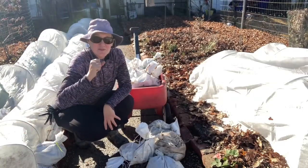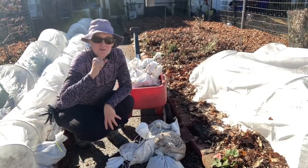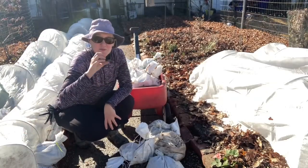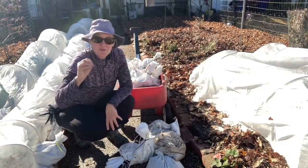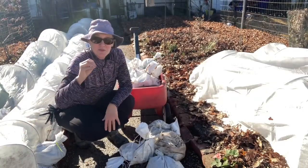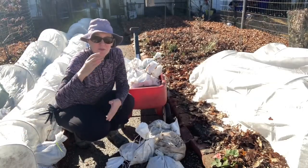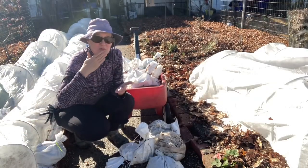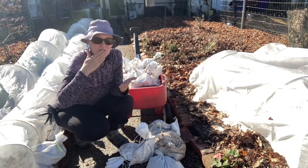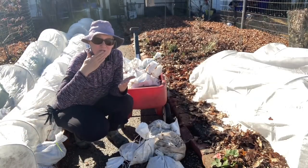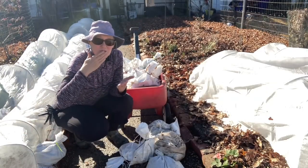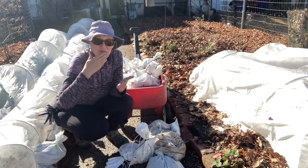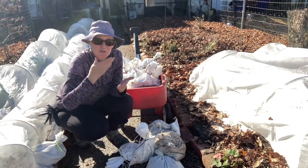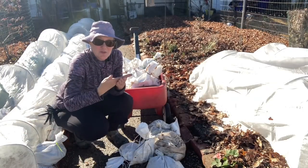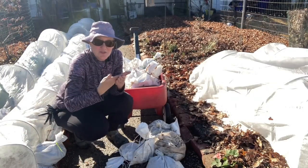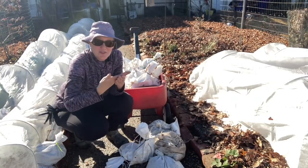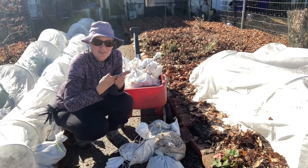Wow, the sun feels so good.